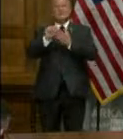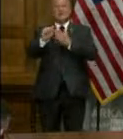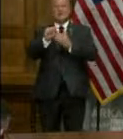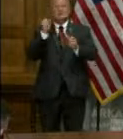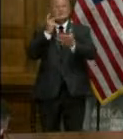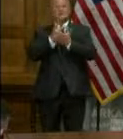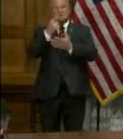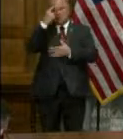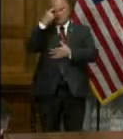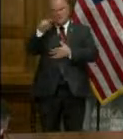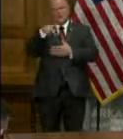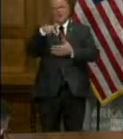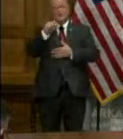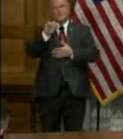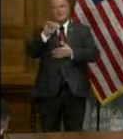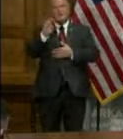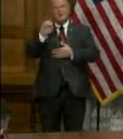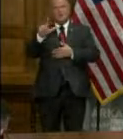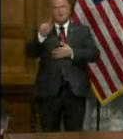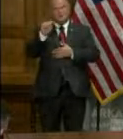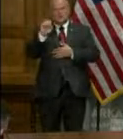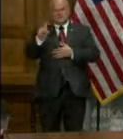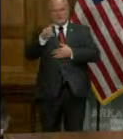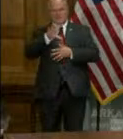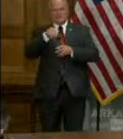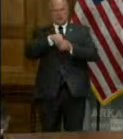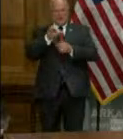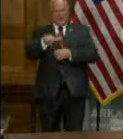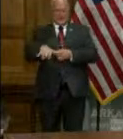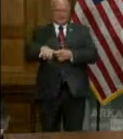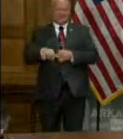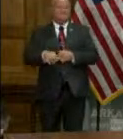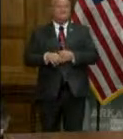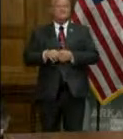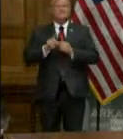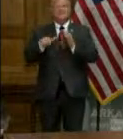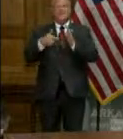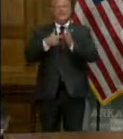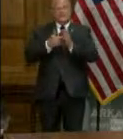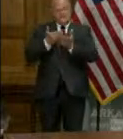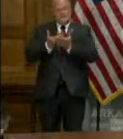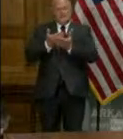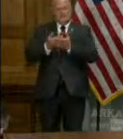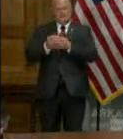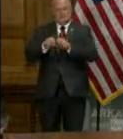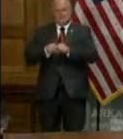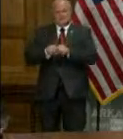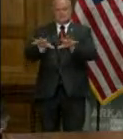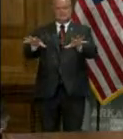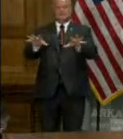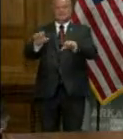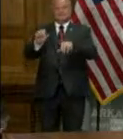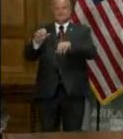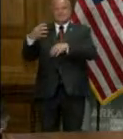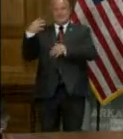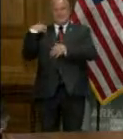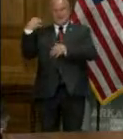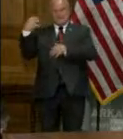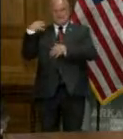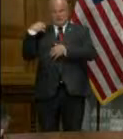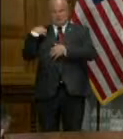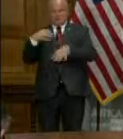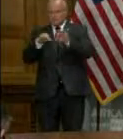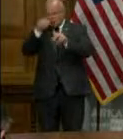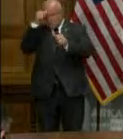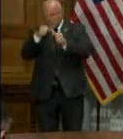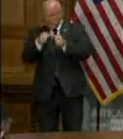approved for really the payroll taxes part of that side of it. And these funds will be distributed to the employer, important